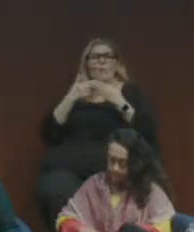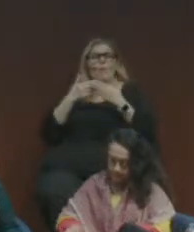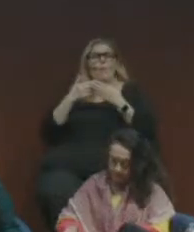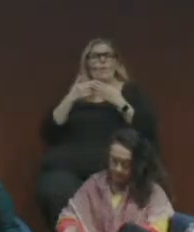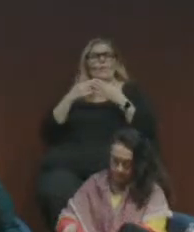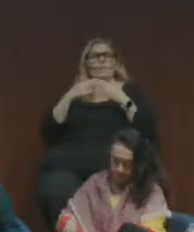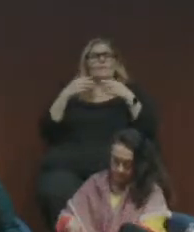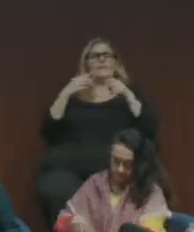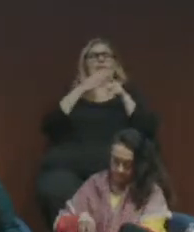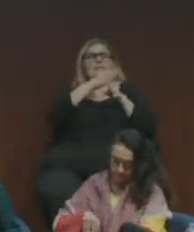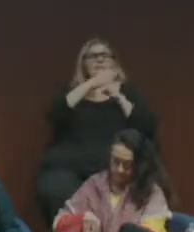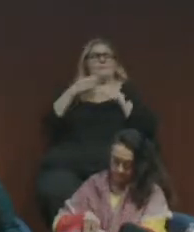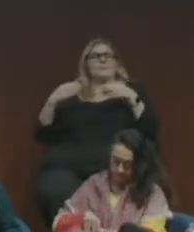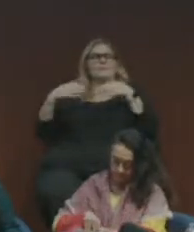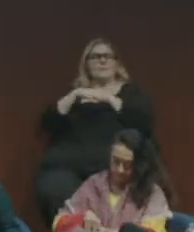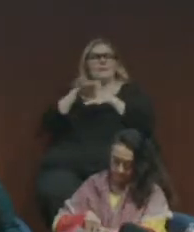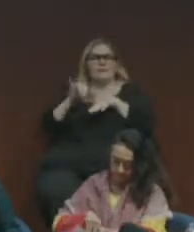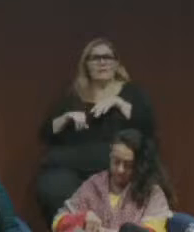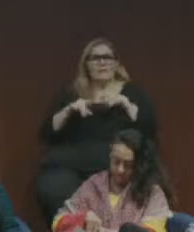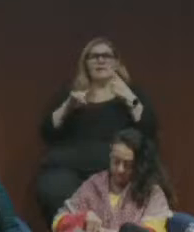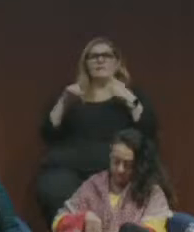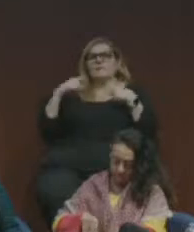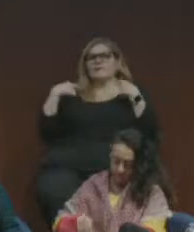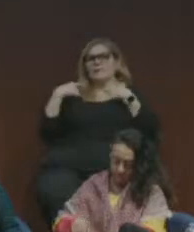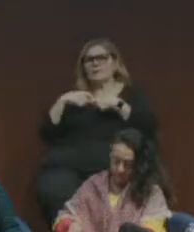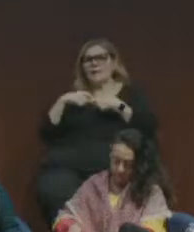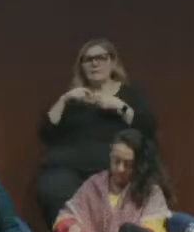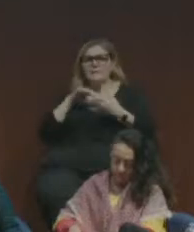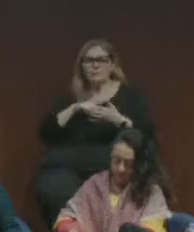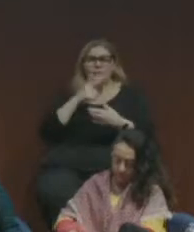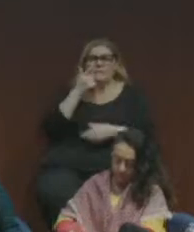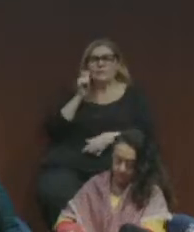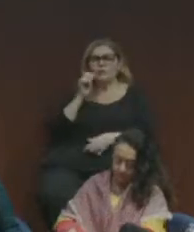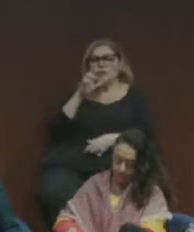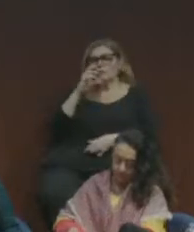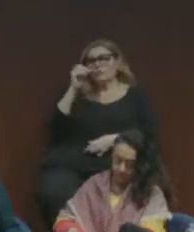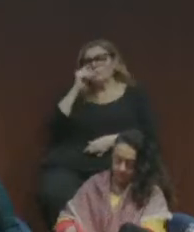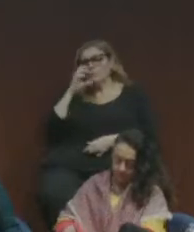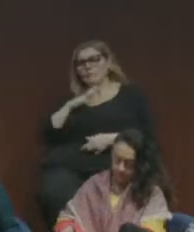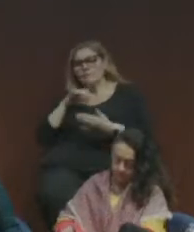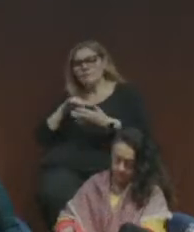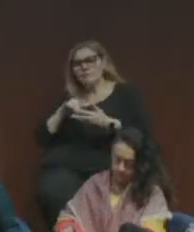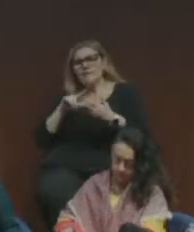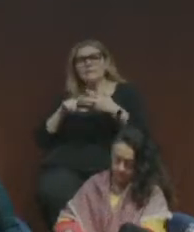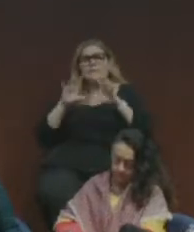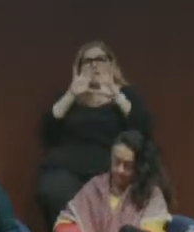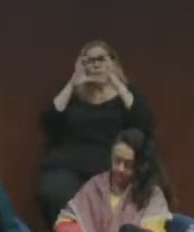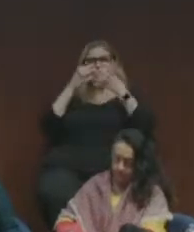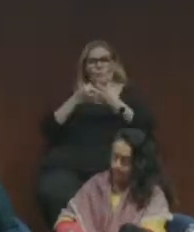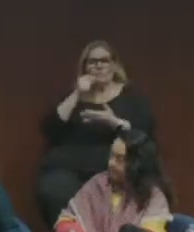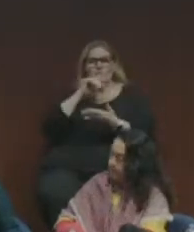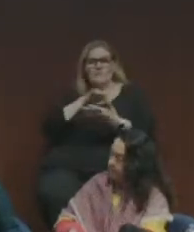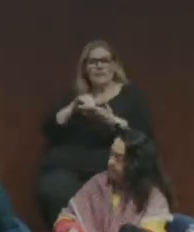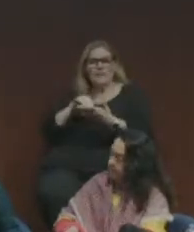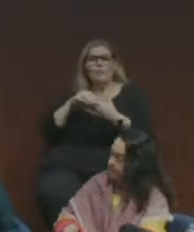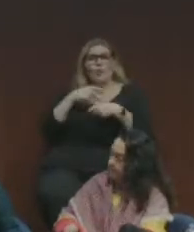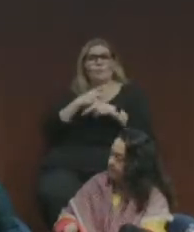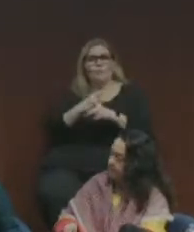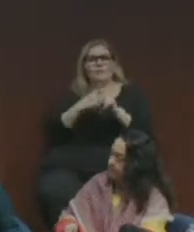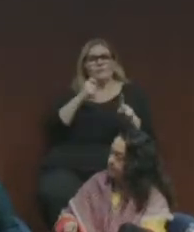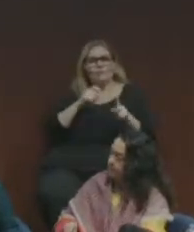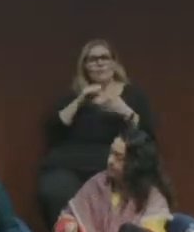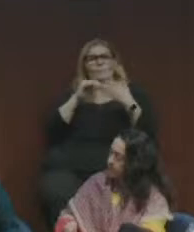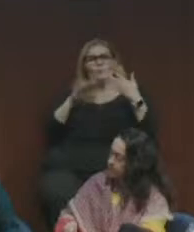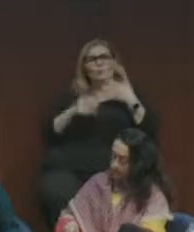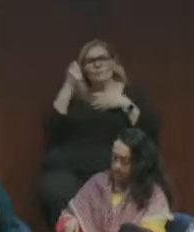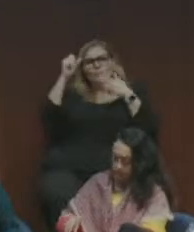programs, Black studies, Latin American Latino studies, gender and women's studies, and global Asian studies are all products of student